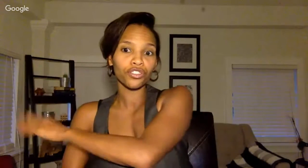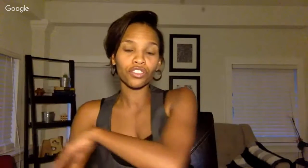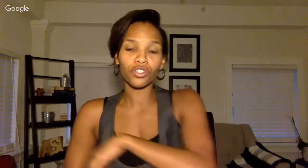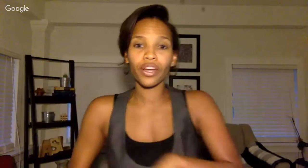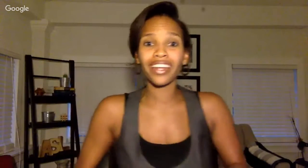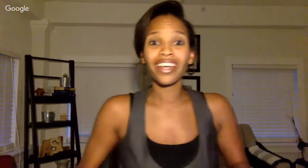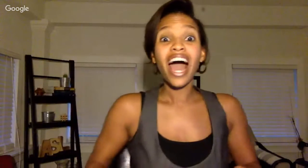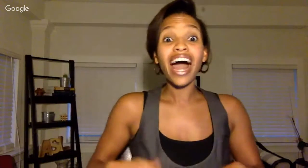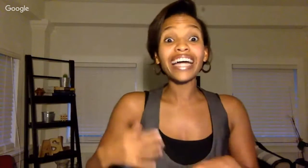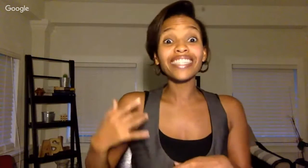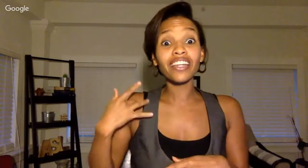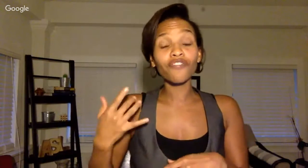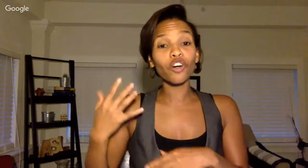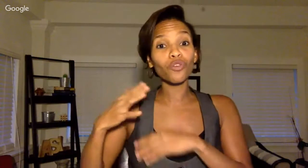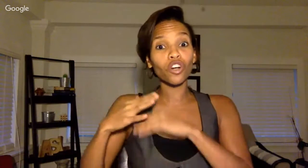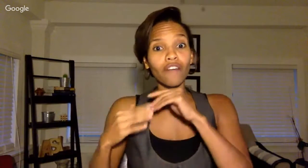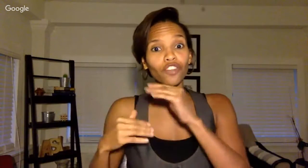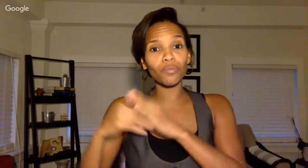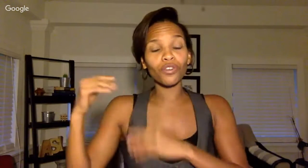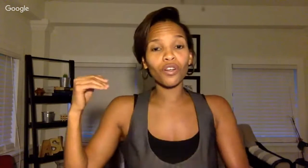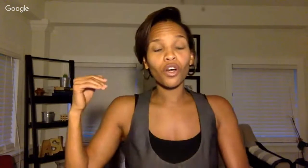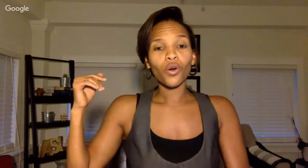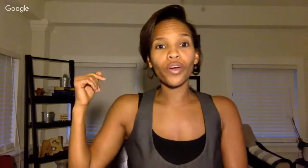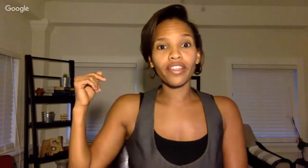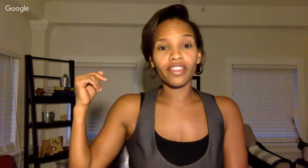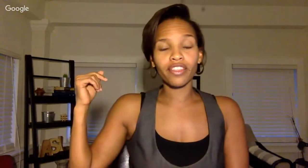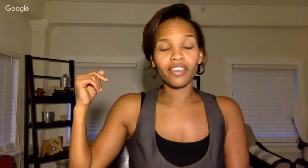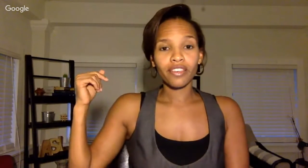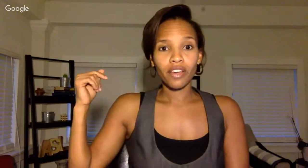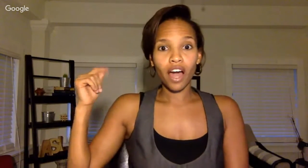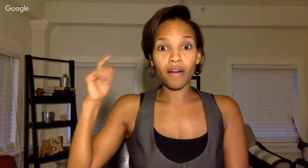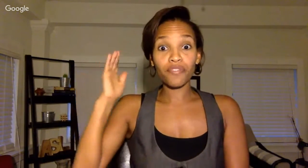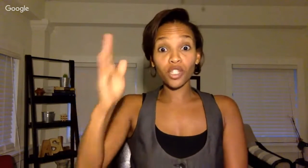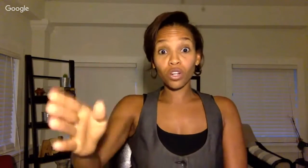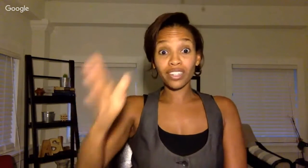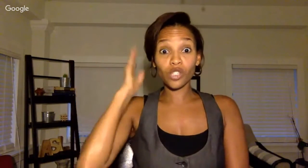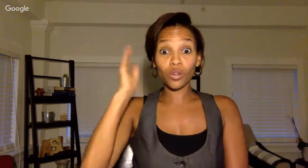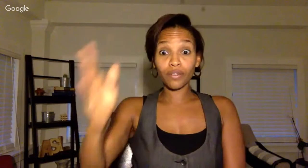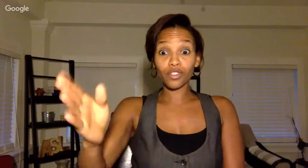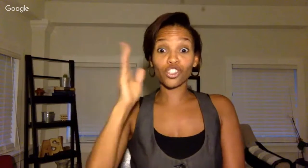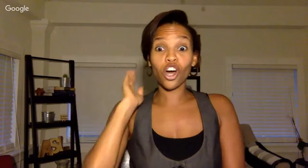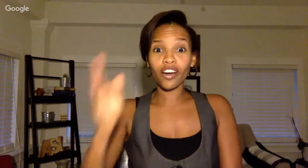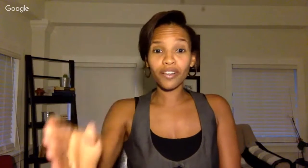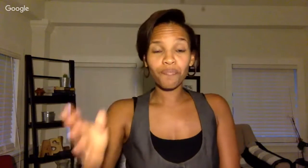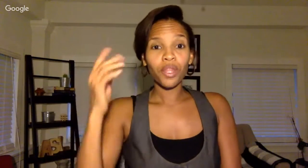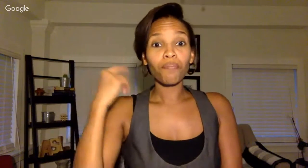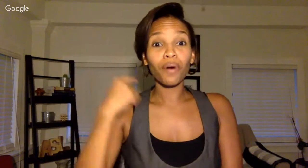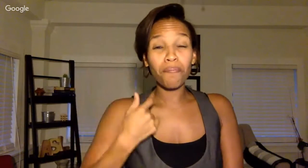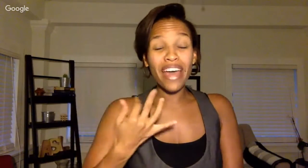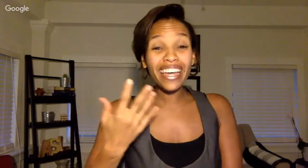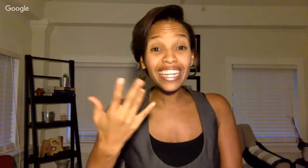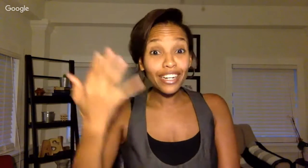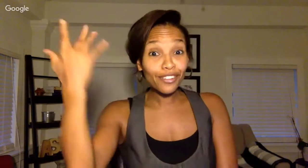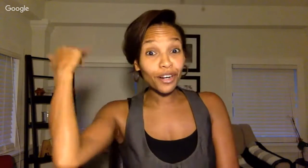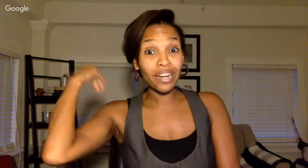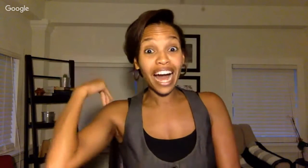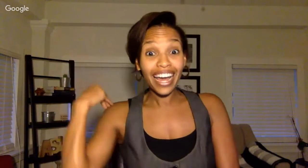to the right. I tend to feel more comfortable with this one because this is what I was taught. But many years ago when I had